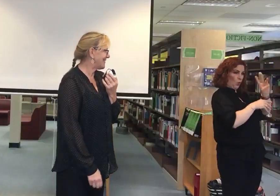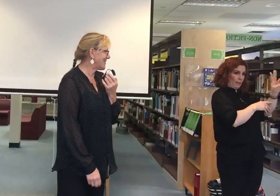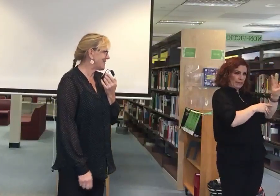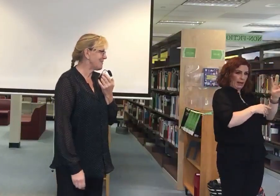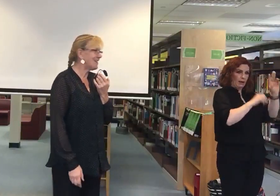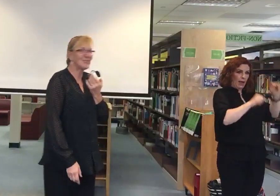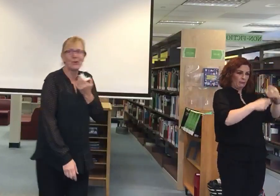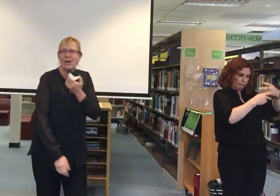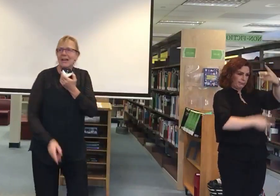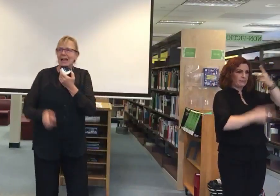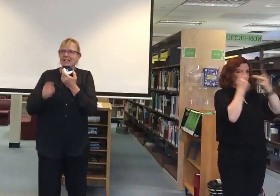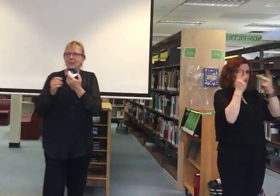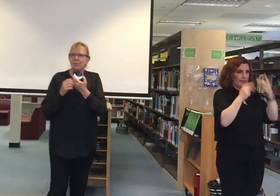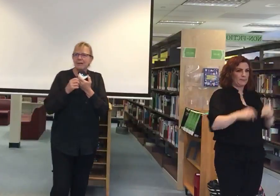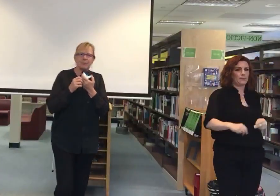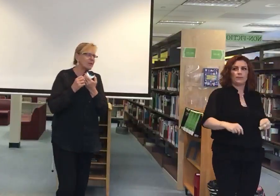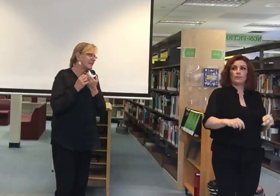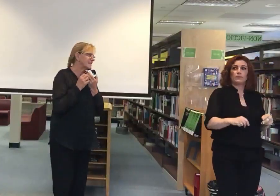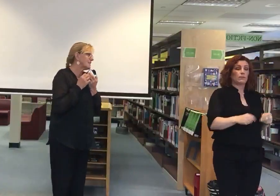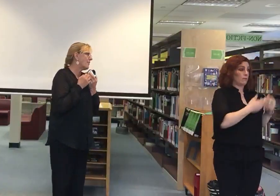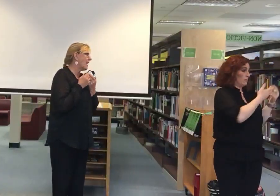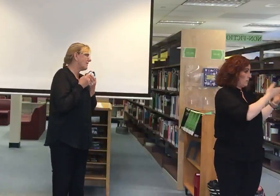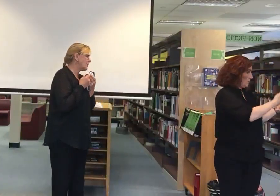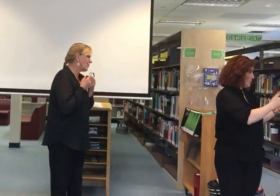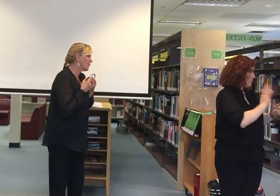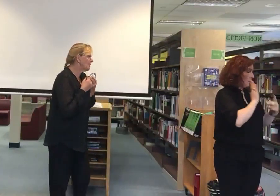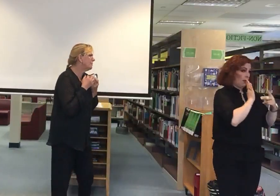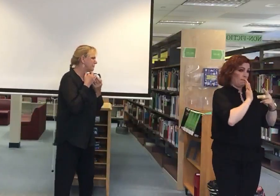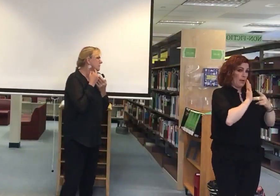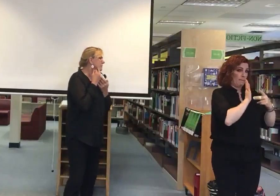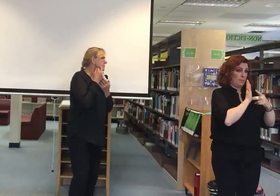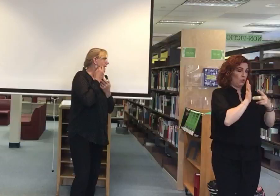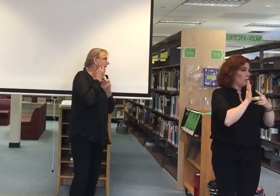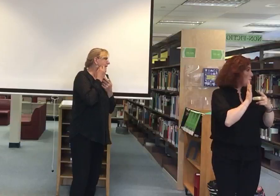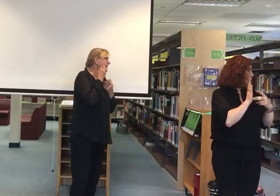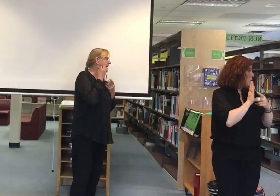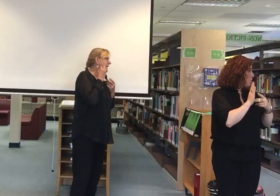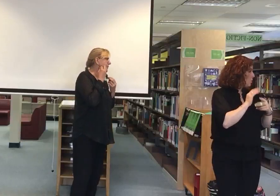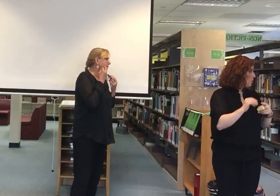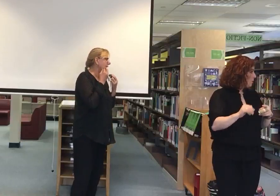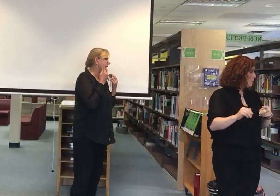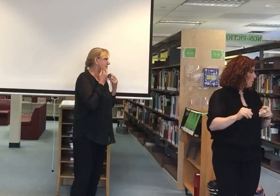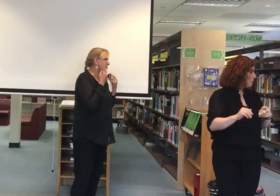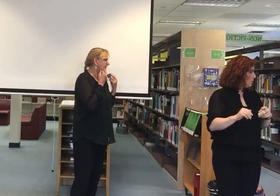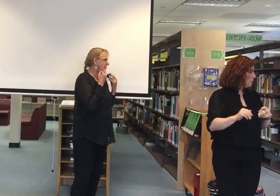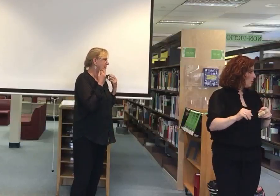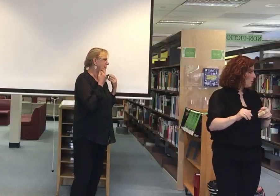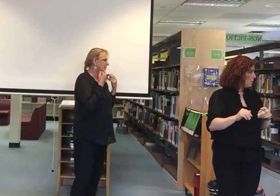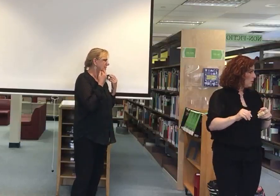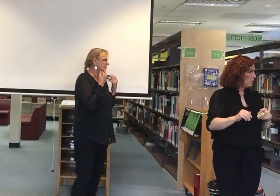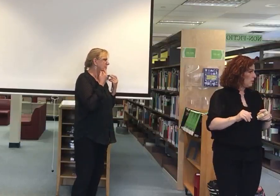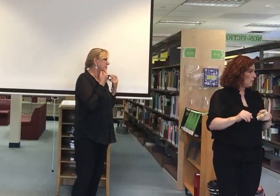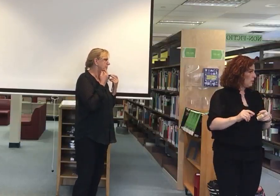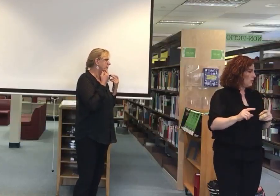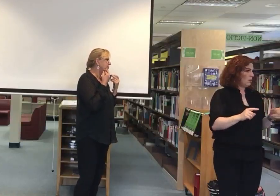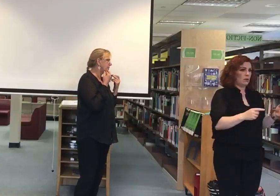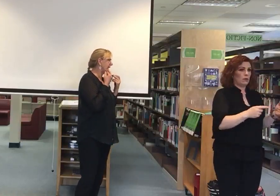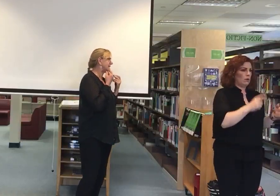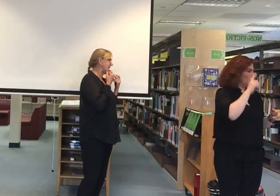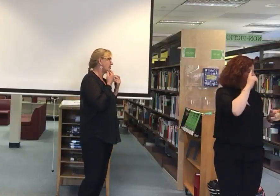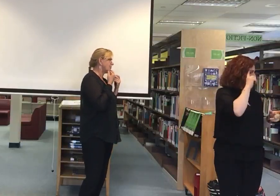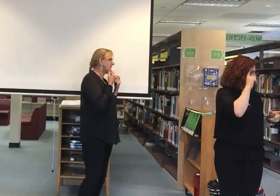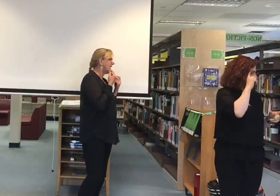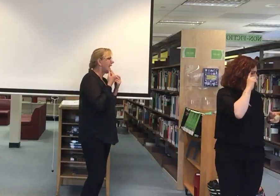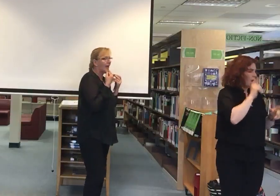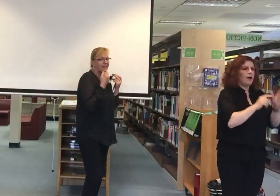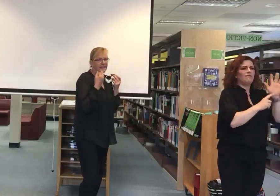and we'll go from there. So Piper is 5'2", and then we want to let them break for break